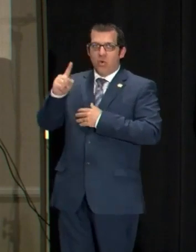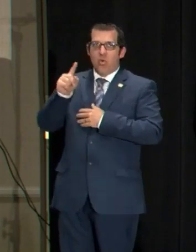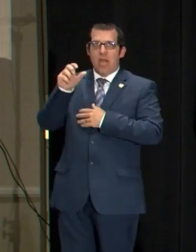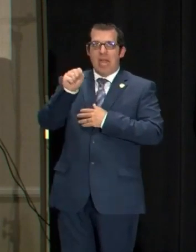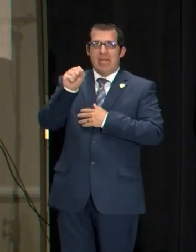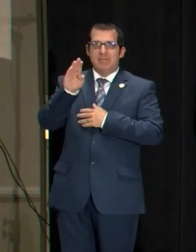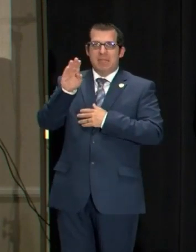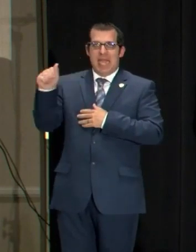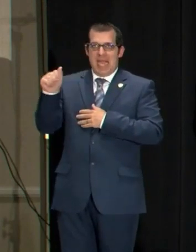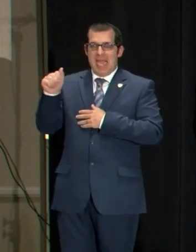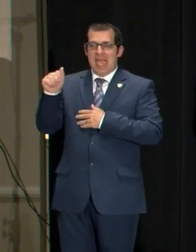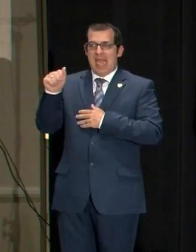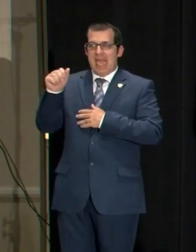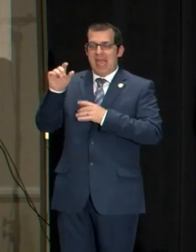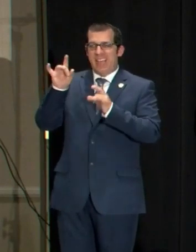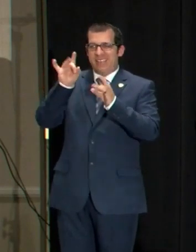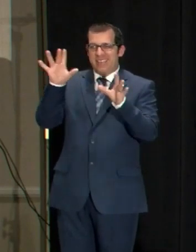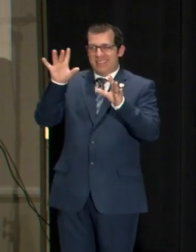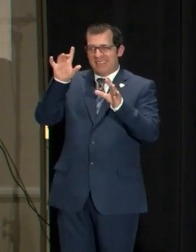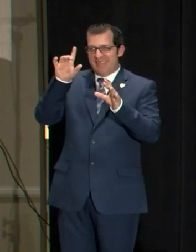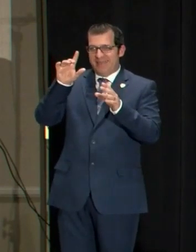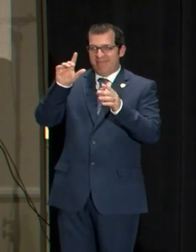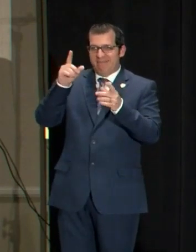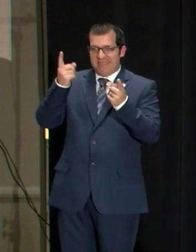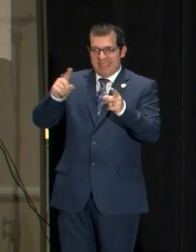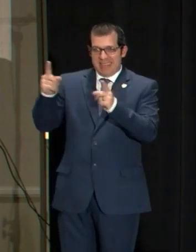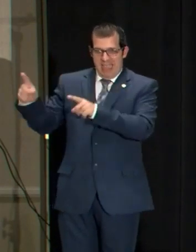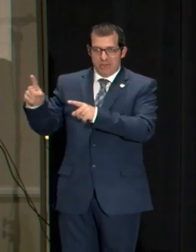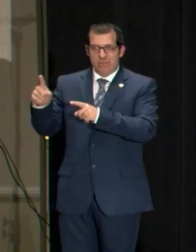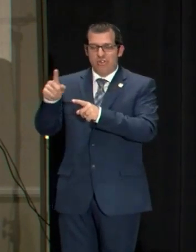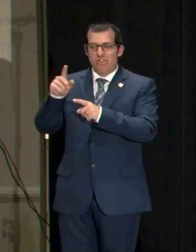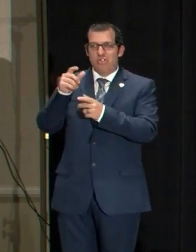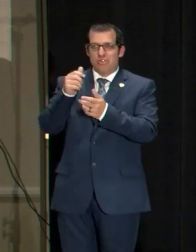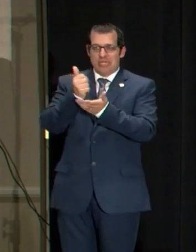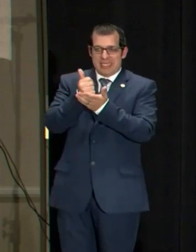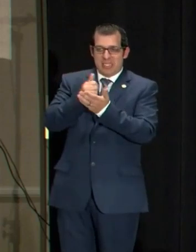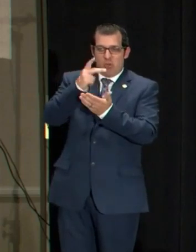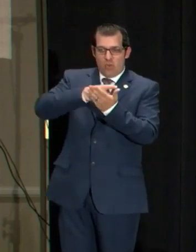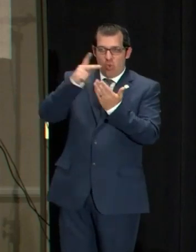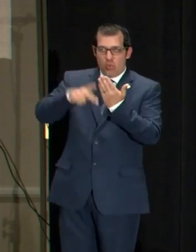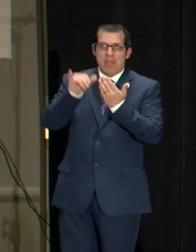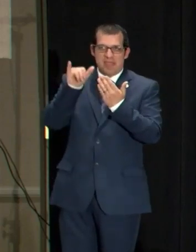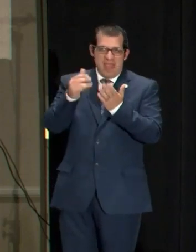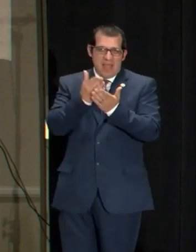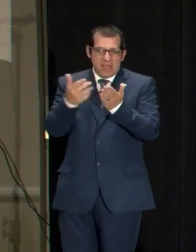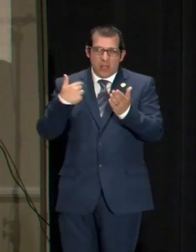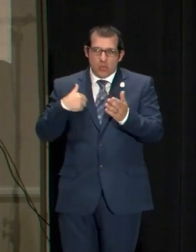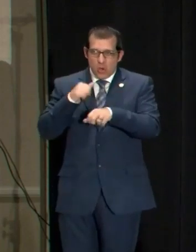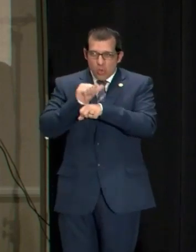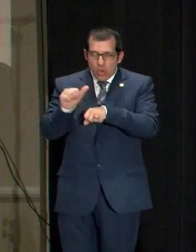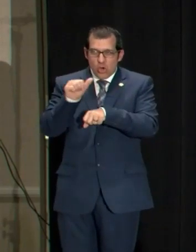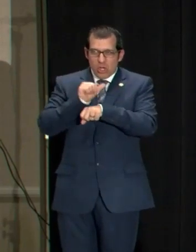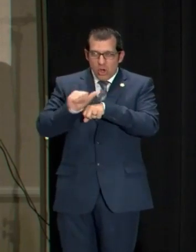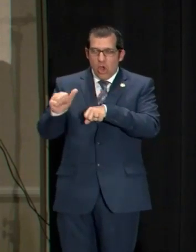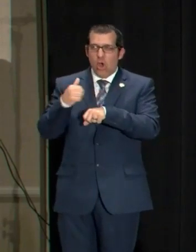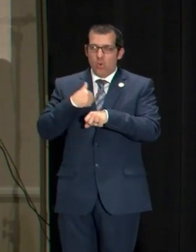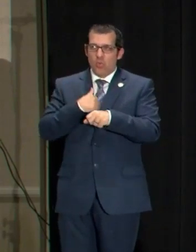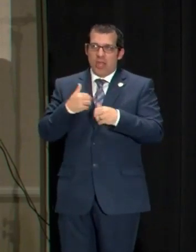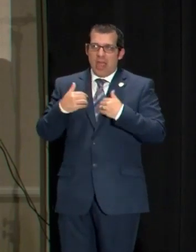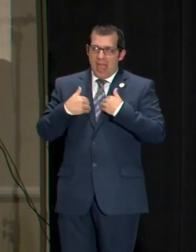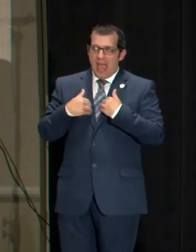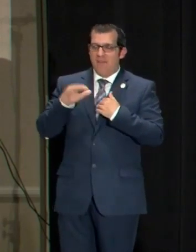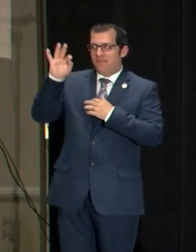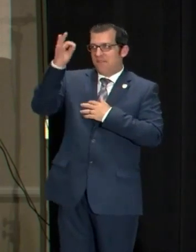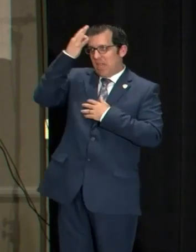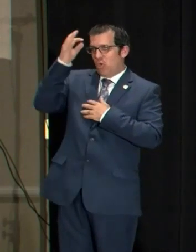the SBA Disaster Assistance Program. And so those are things that we're working on. we've got